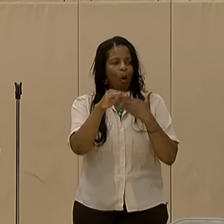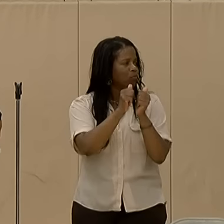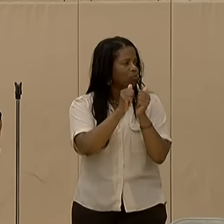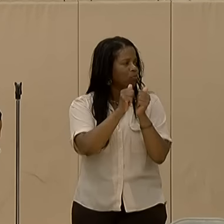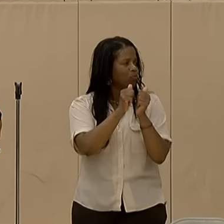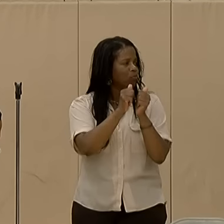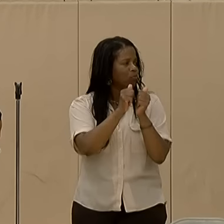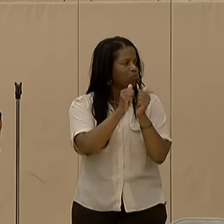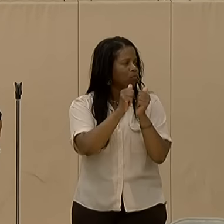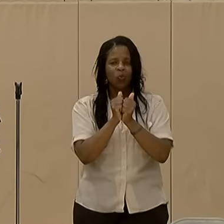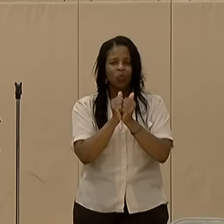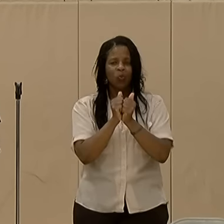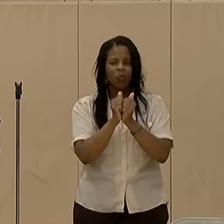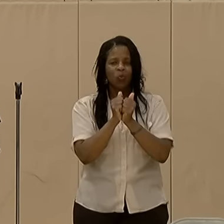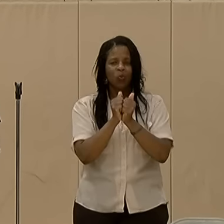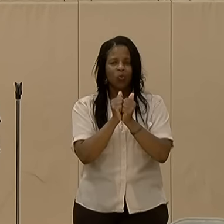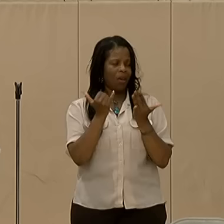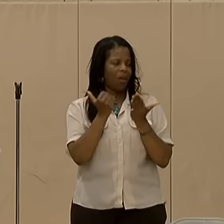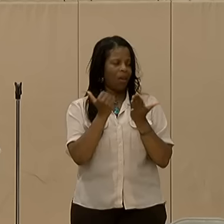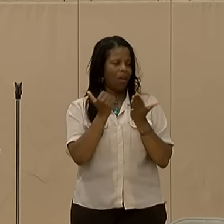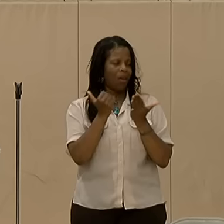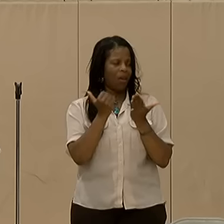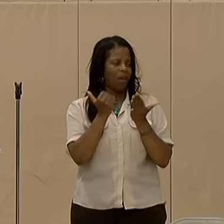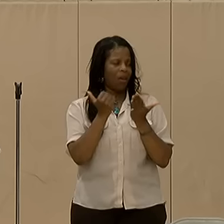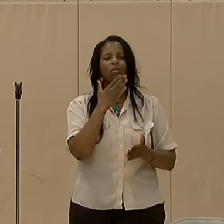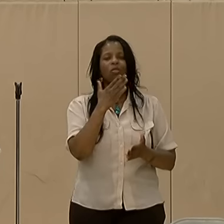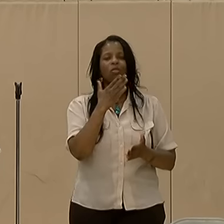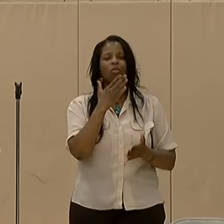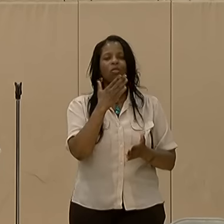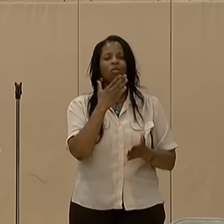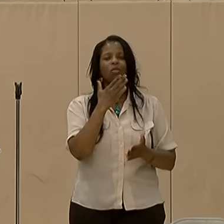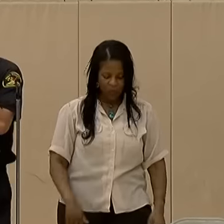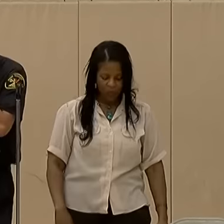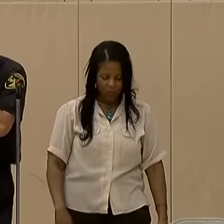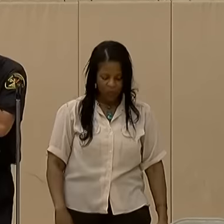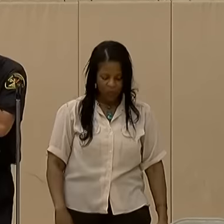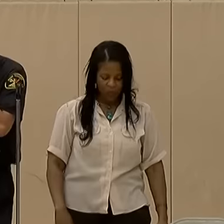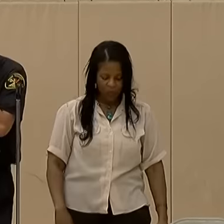community right now helping you. Thank you.